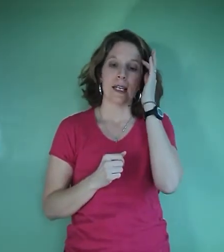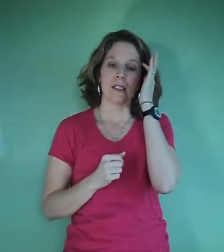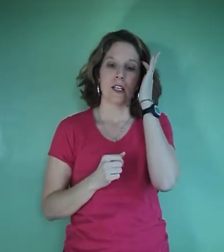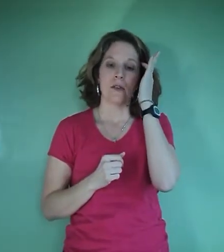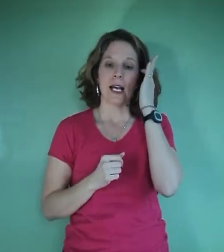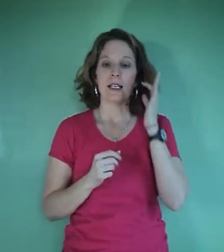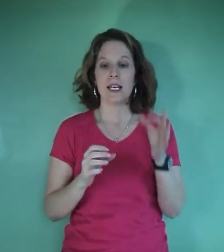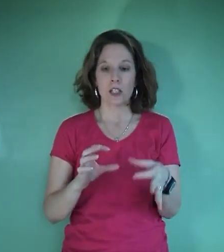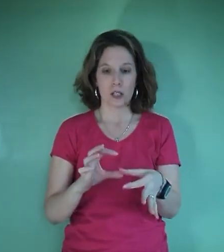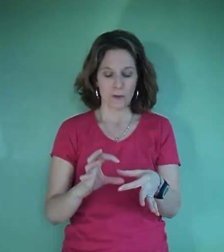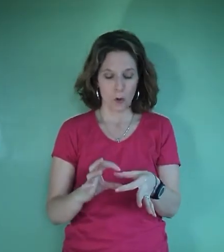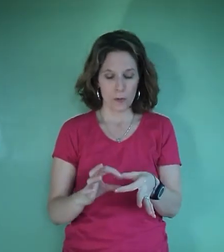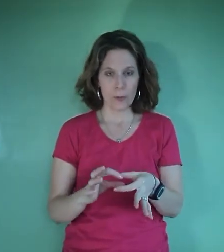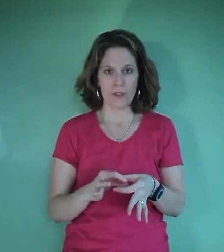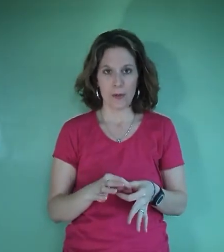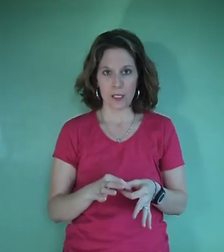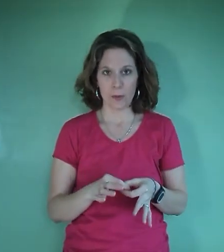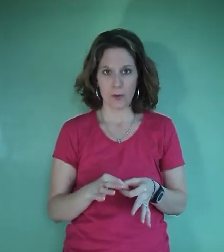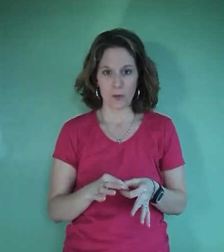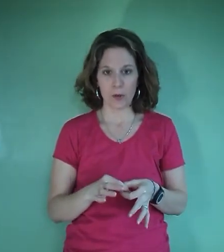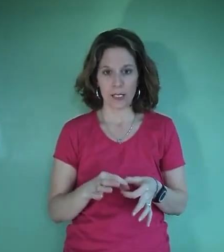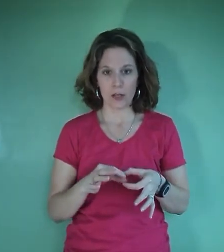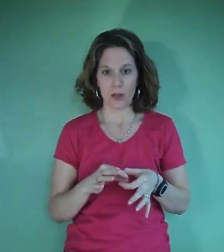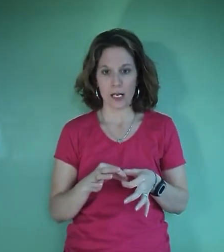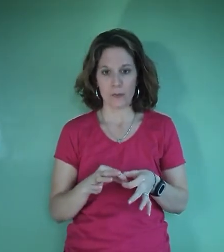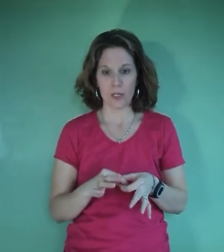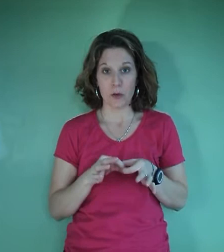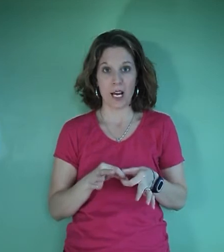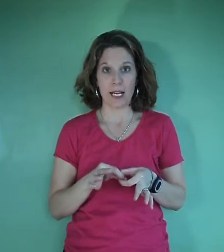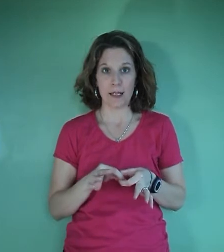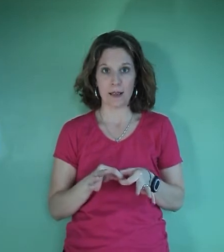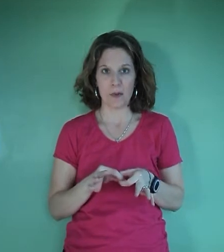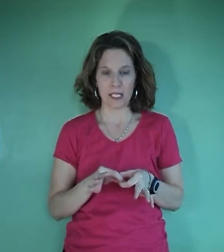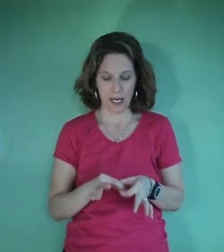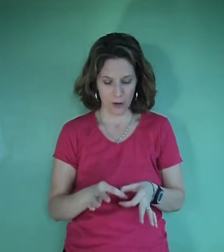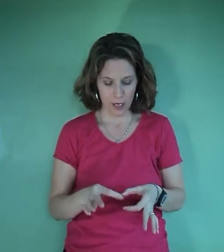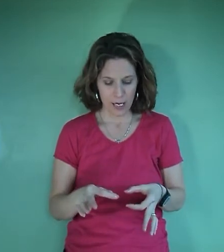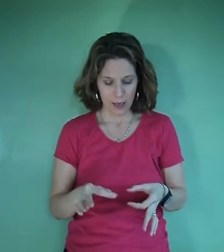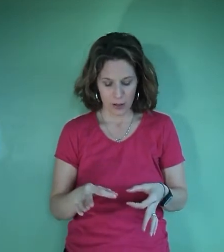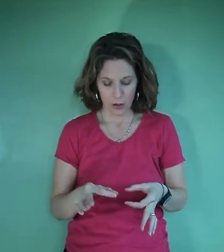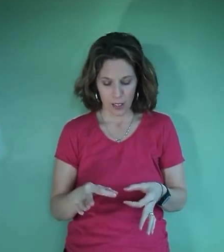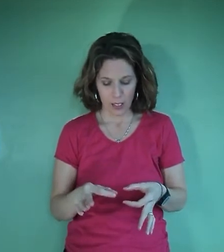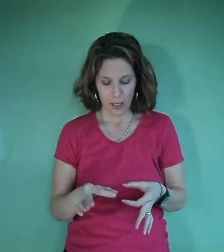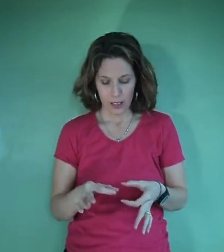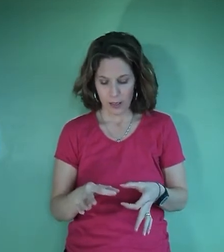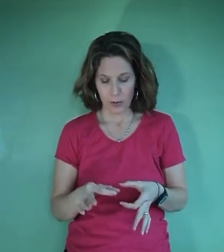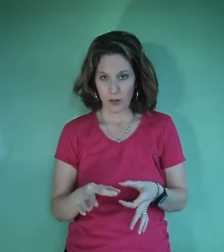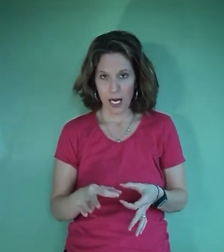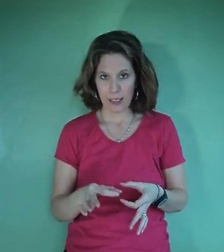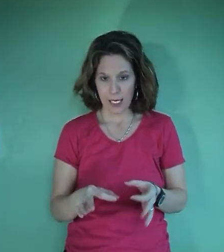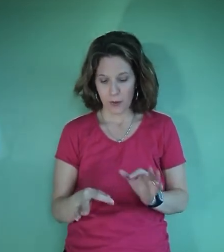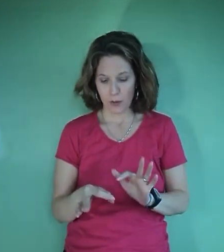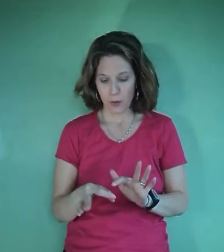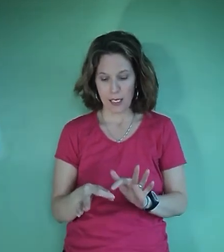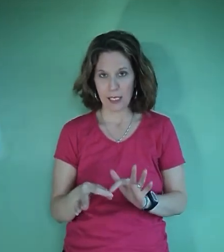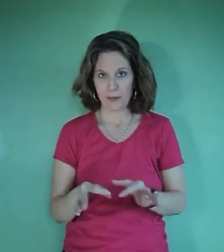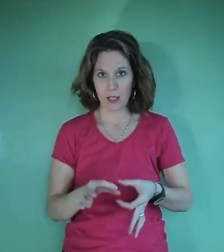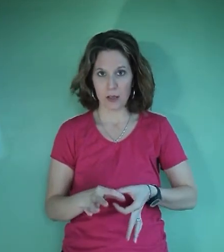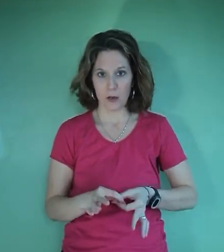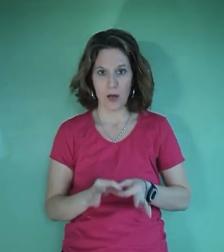the United Nations formed, and we've done this one before, like you're united, coming together, and you're going to simply lock together your index finger and your thumb on